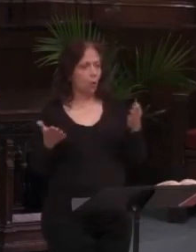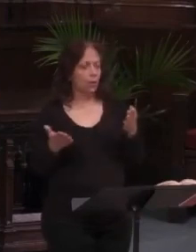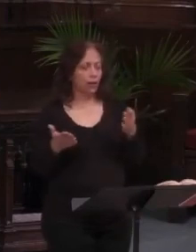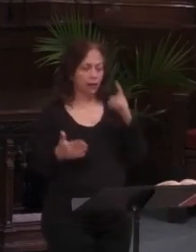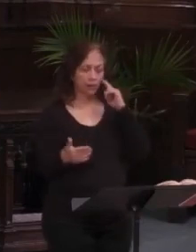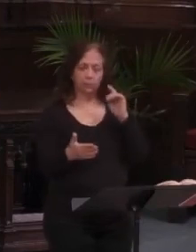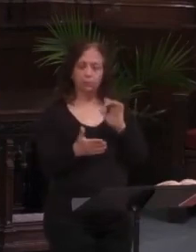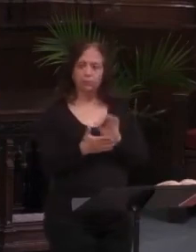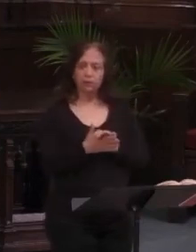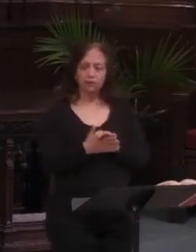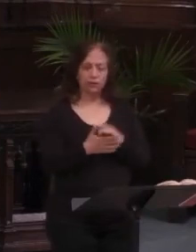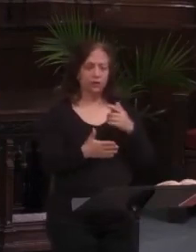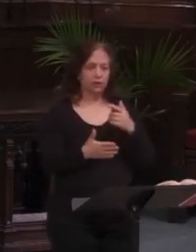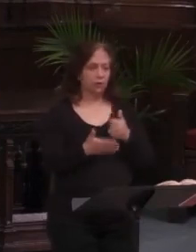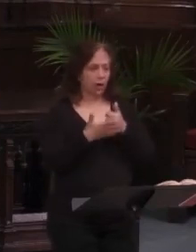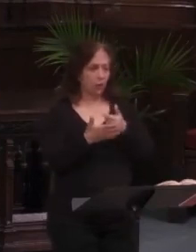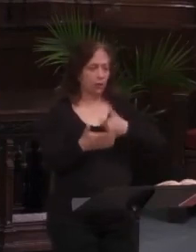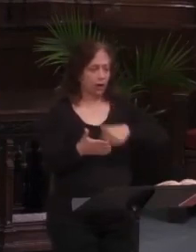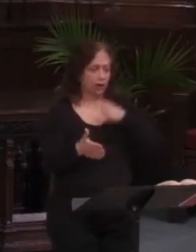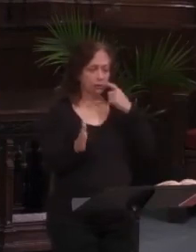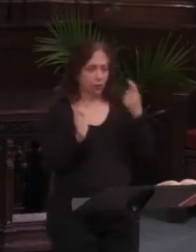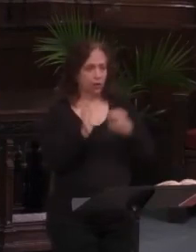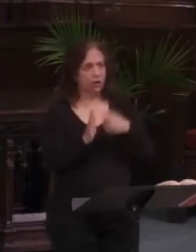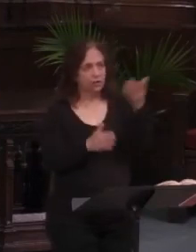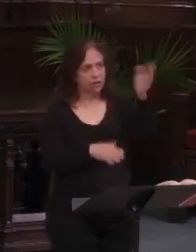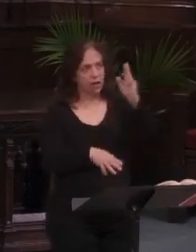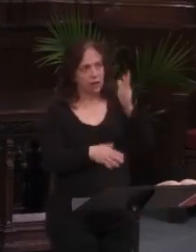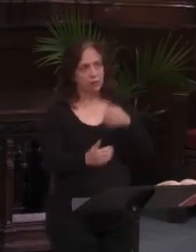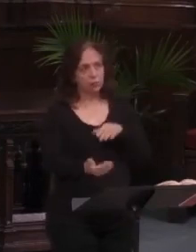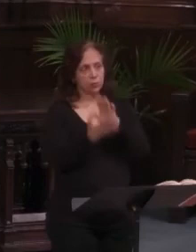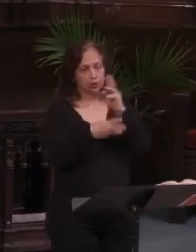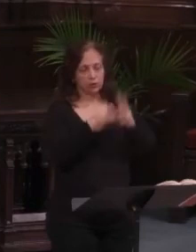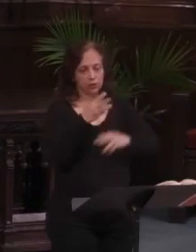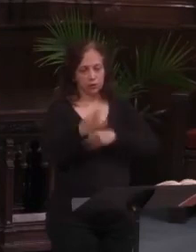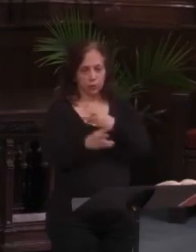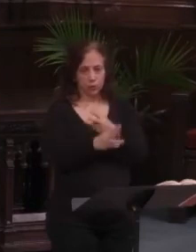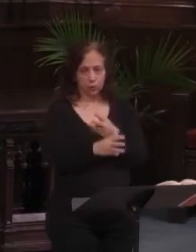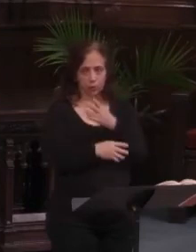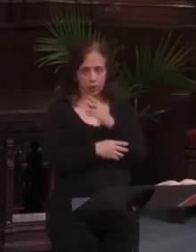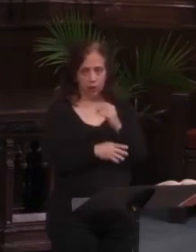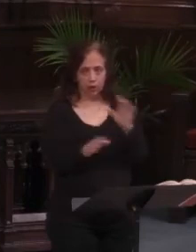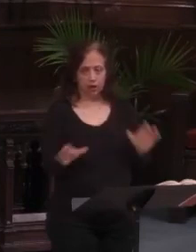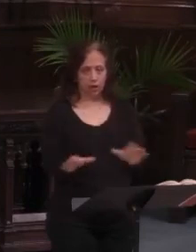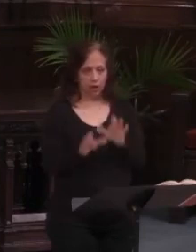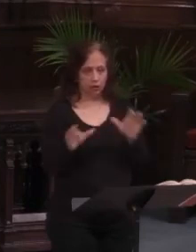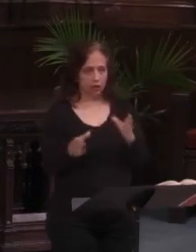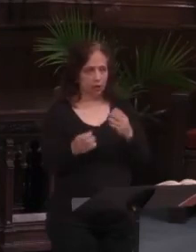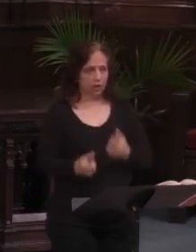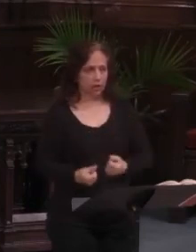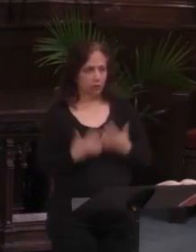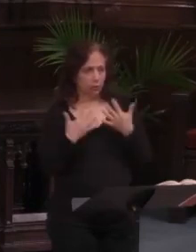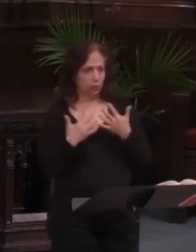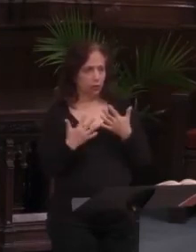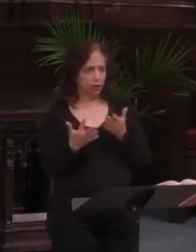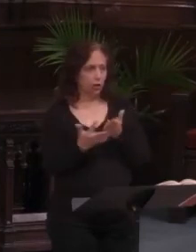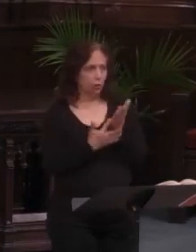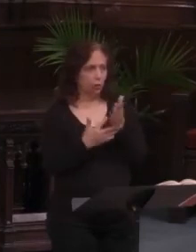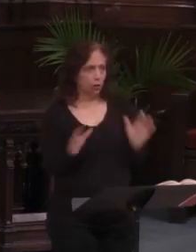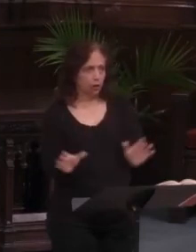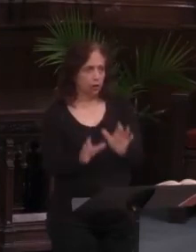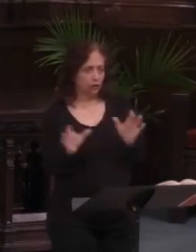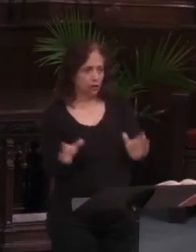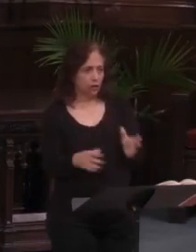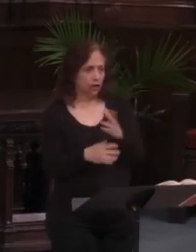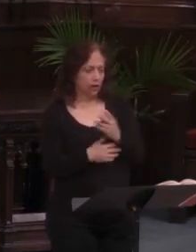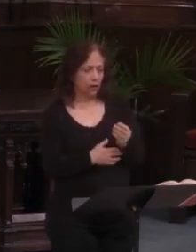to recognize God's presence in the world and God's action and inspiration through the activities